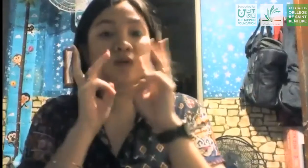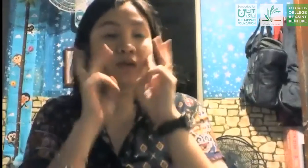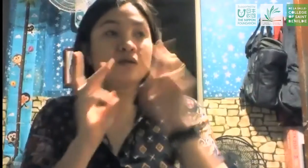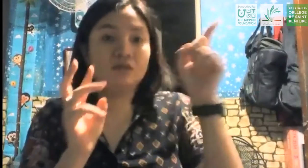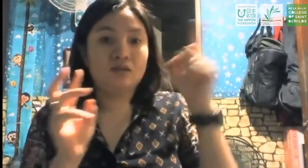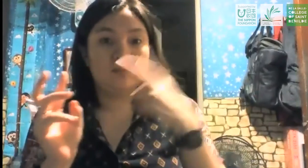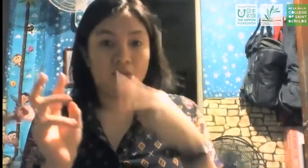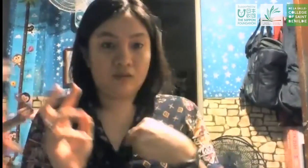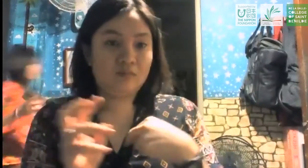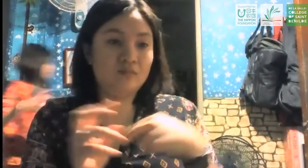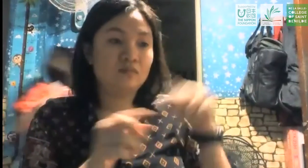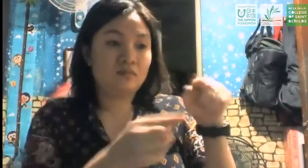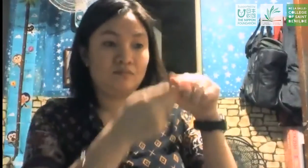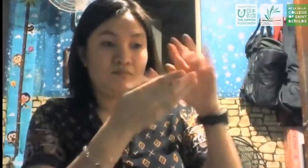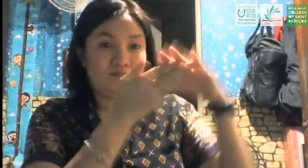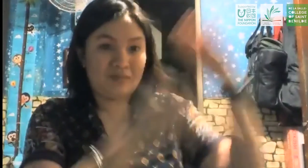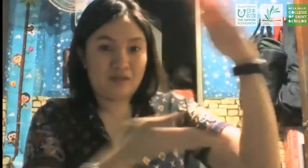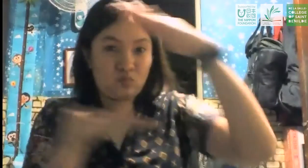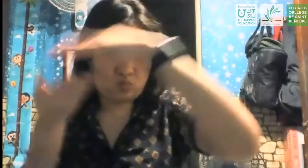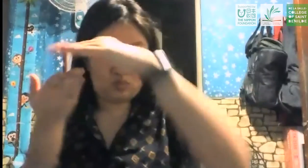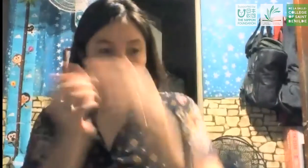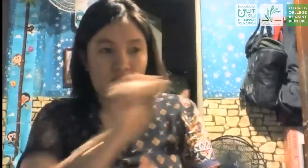Just take this down. Dr. Woody,